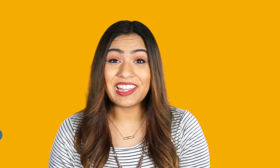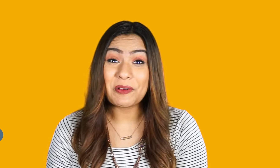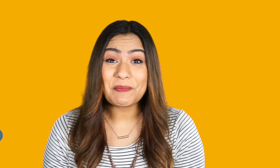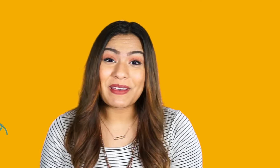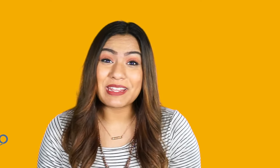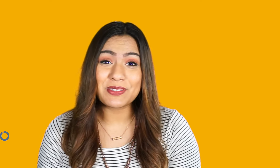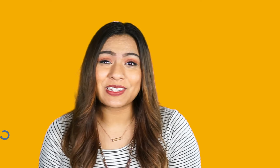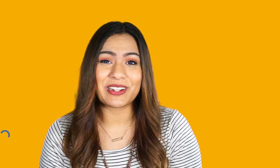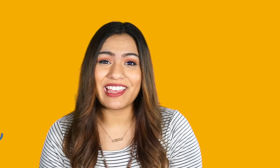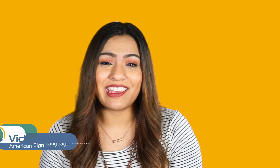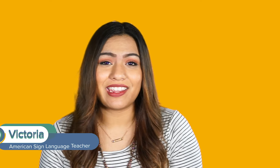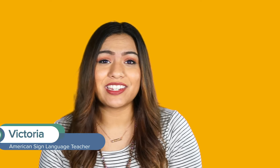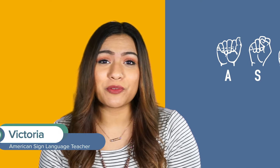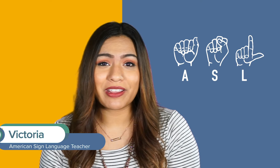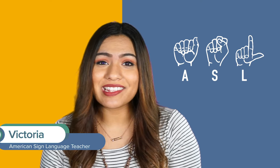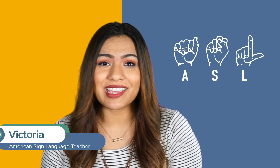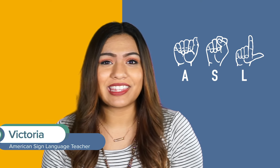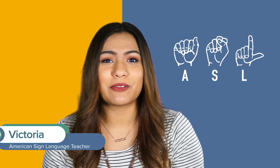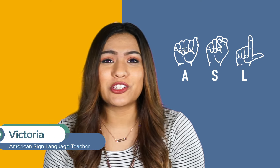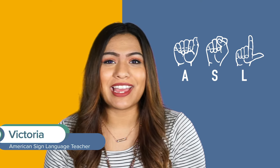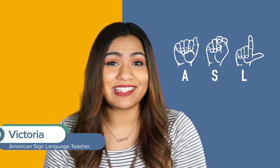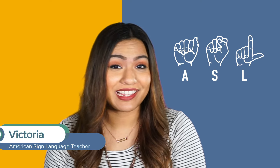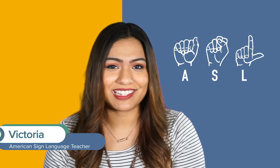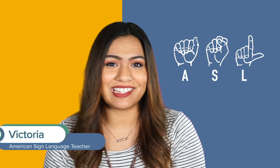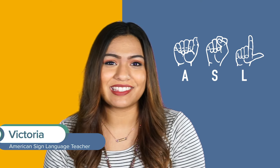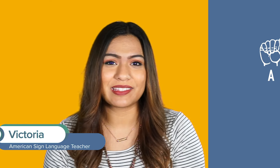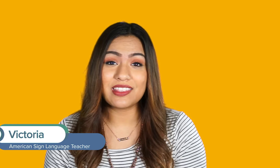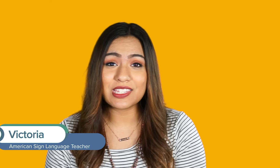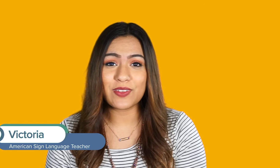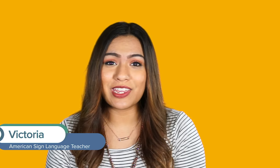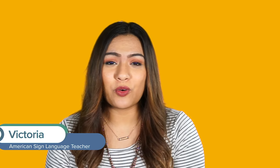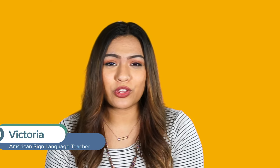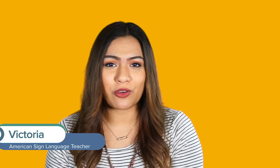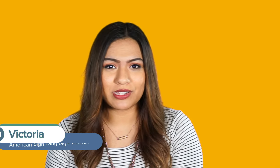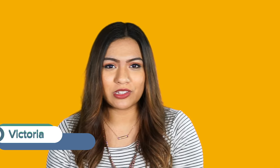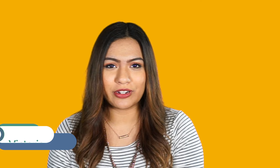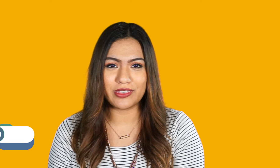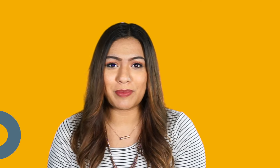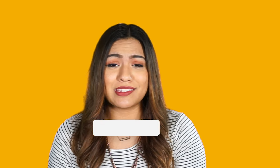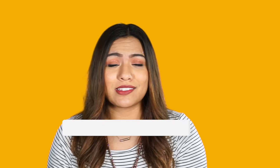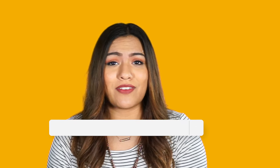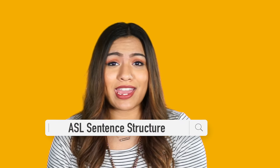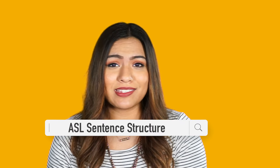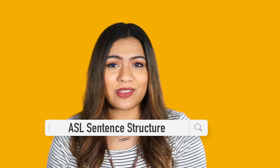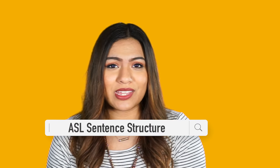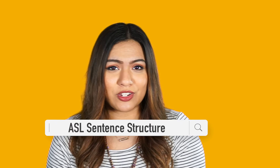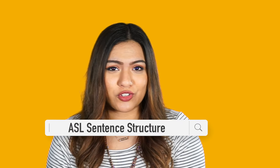Hello, my name is Victoria and I teach American Sign Language at TakeLessons. In this video, you're going to learn the basics of ASL sentence